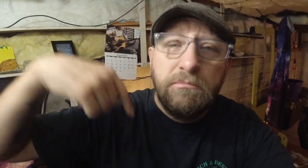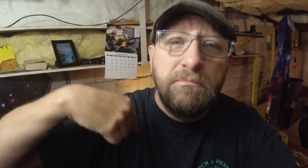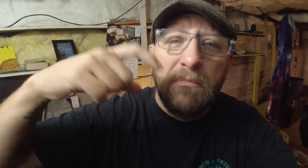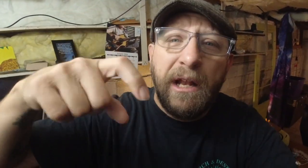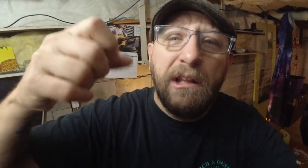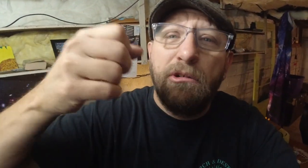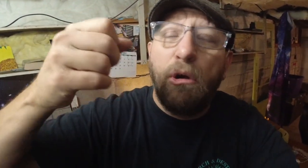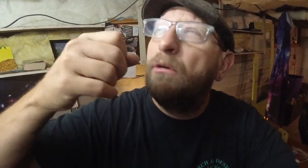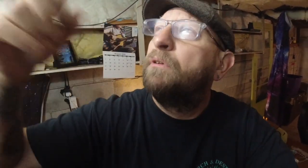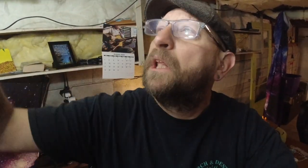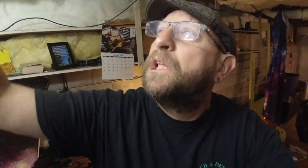I need coffee.